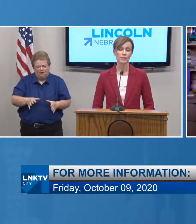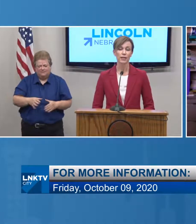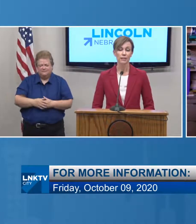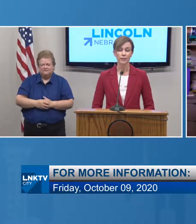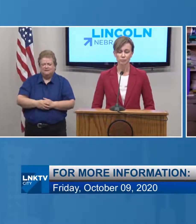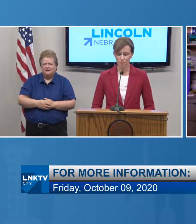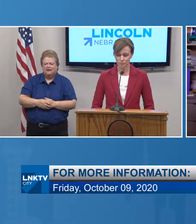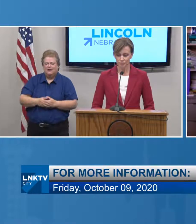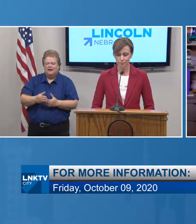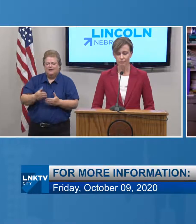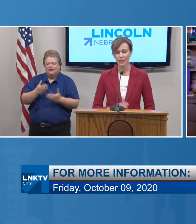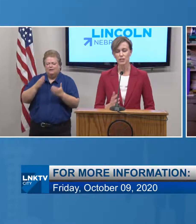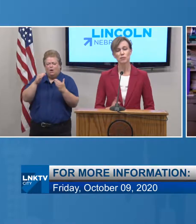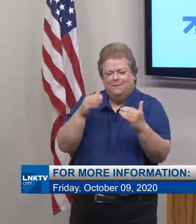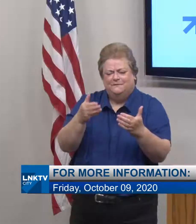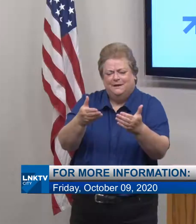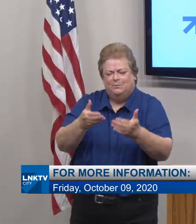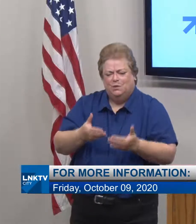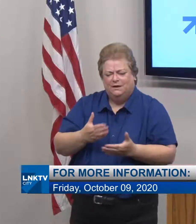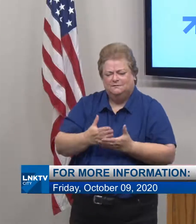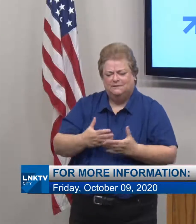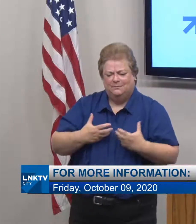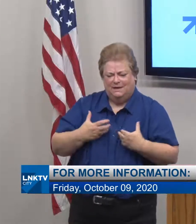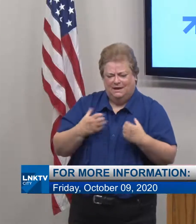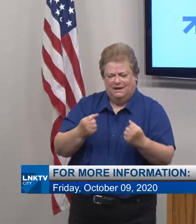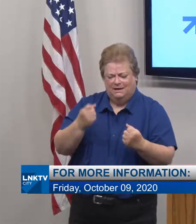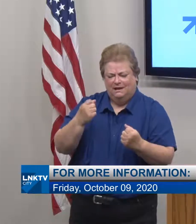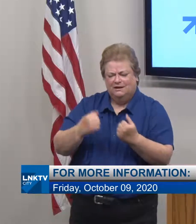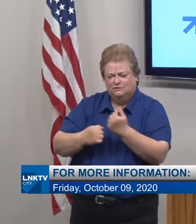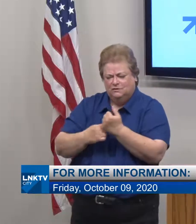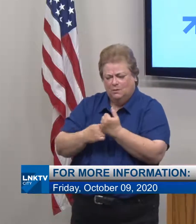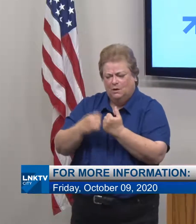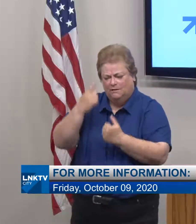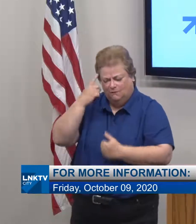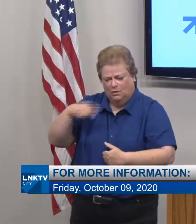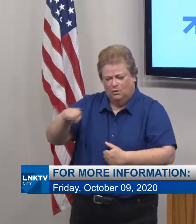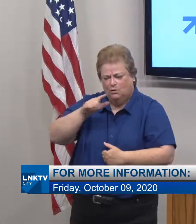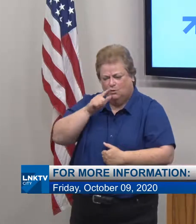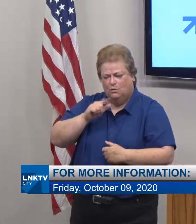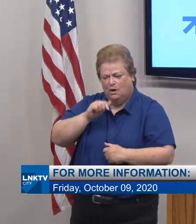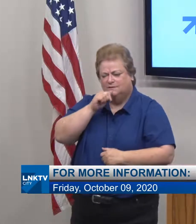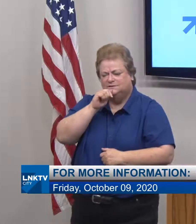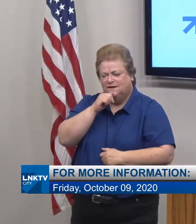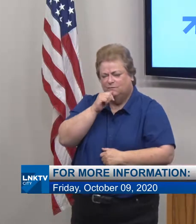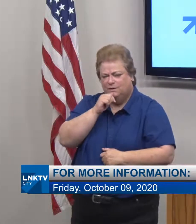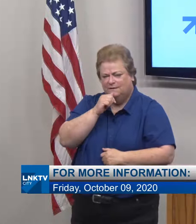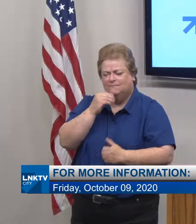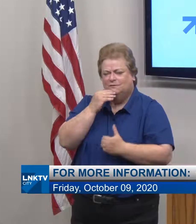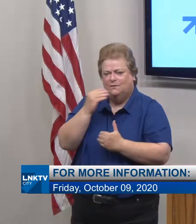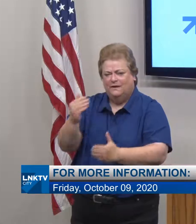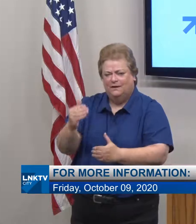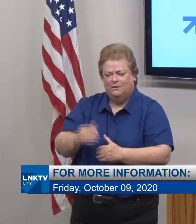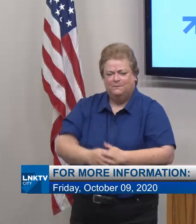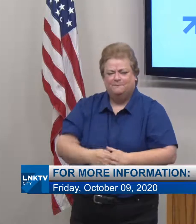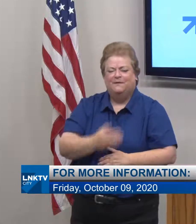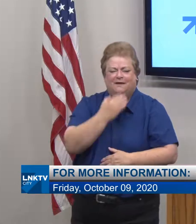some healing and support for all those who are suffering. Thank you so much. Thank